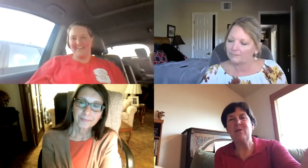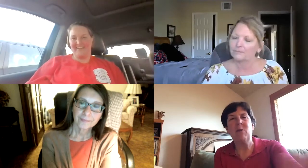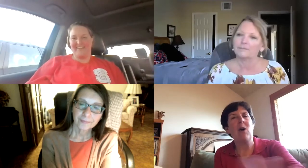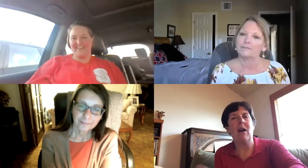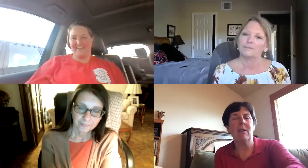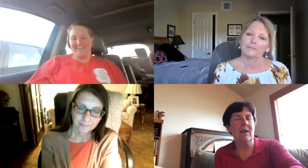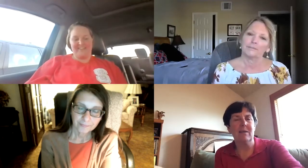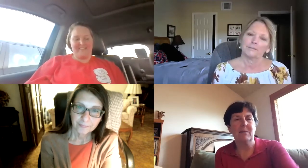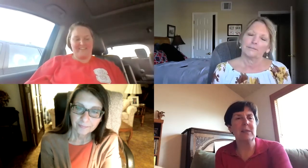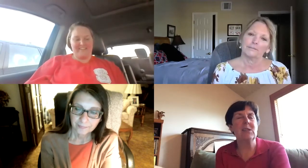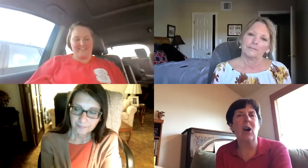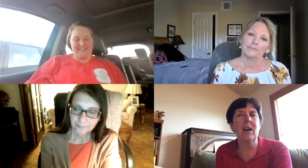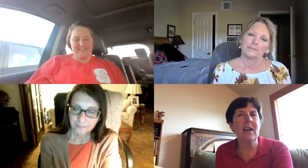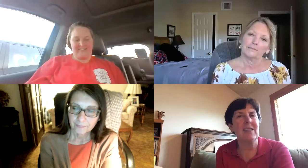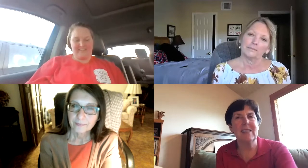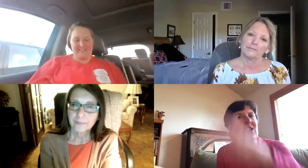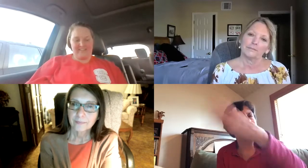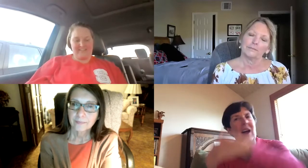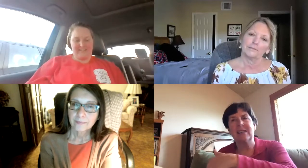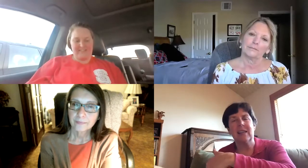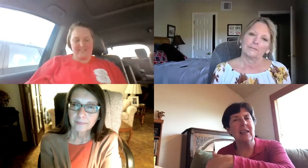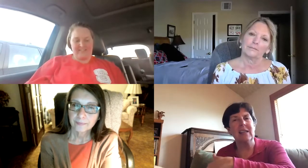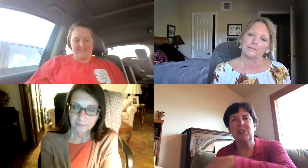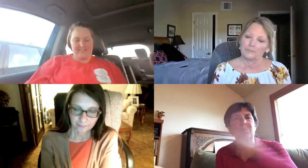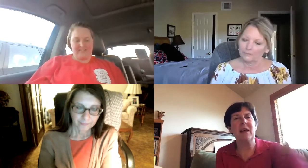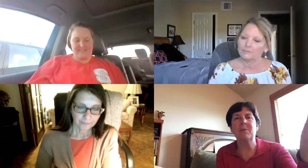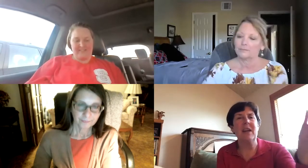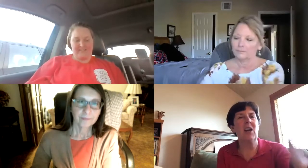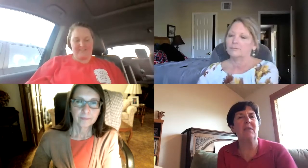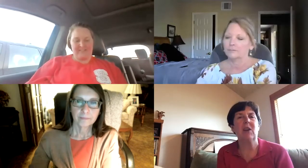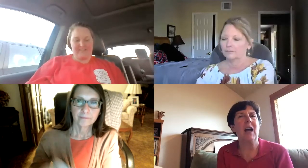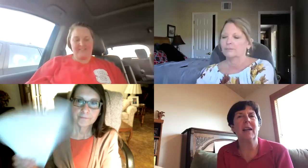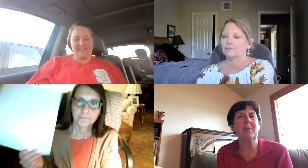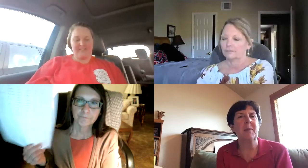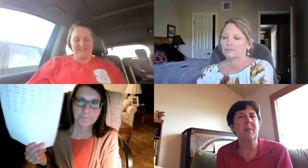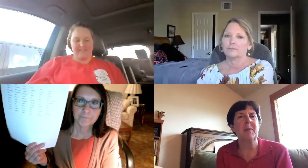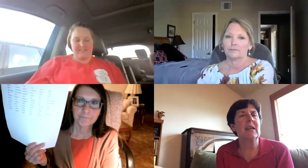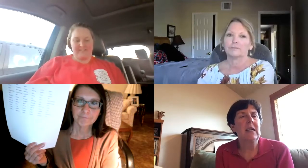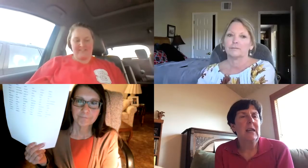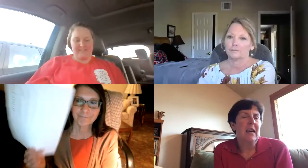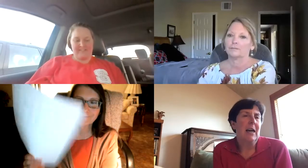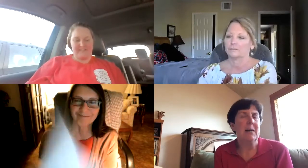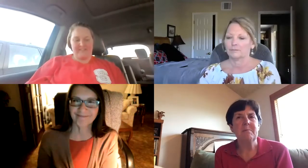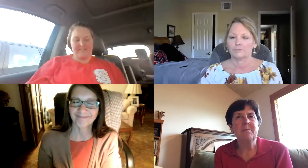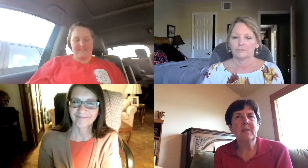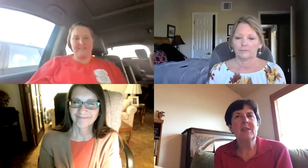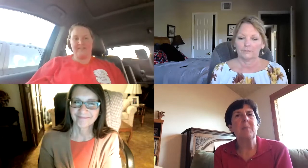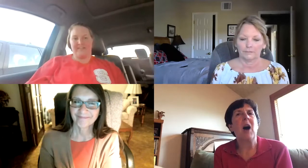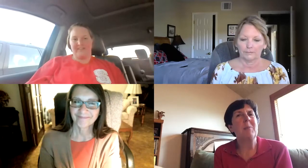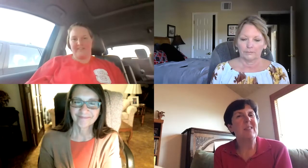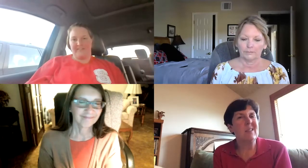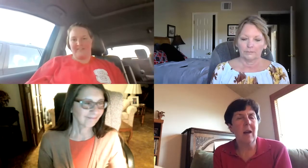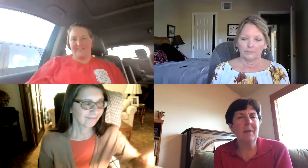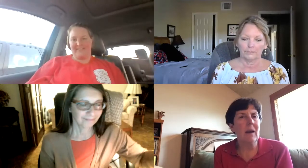Right before we started, I sent you guys a list. You may or may not have got it, but I put